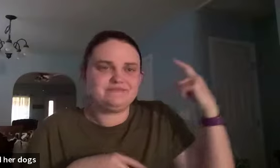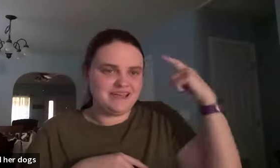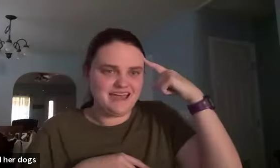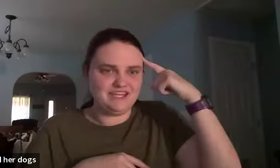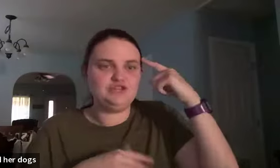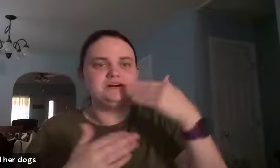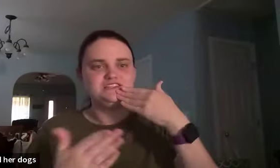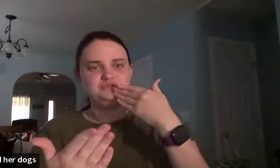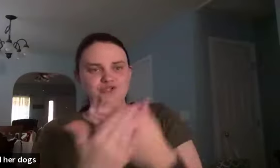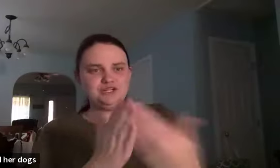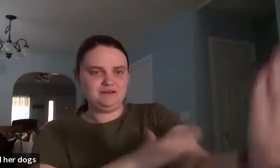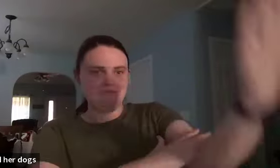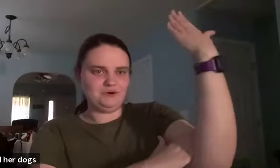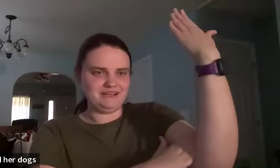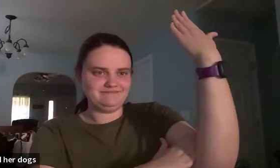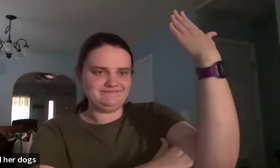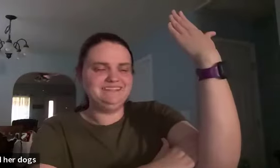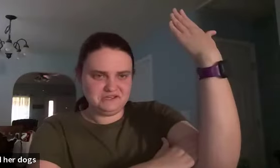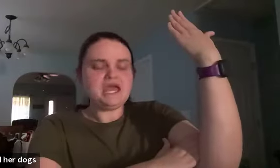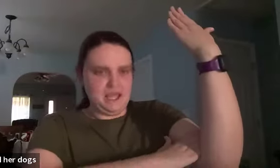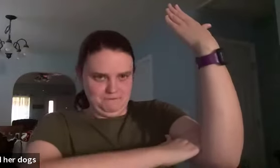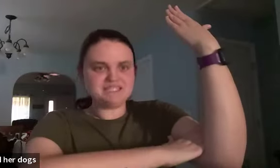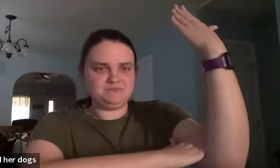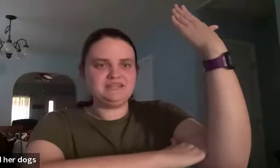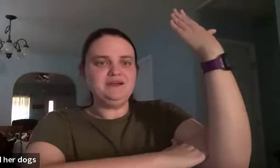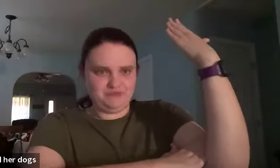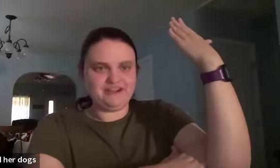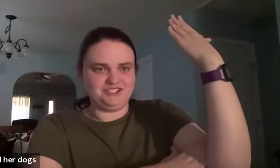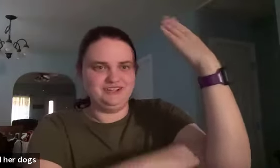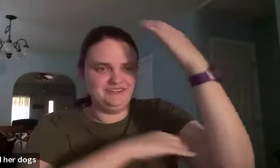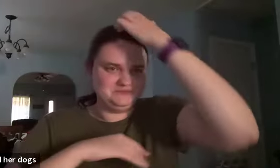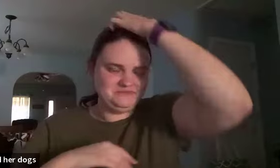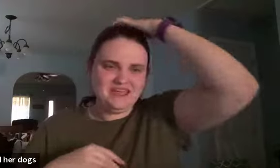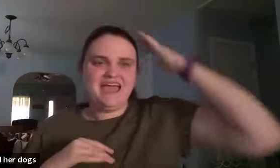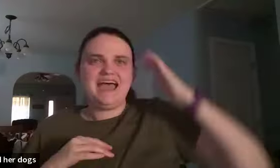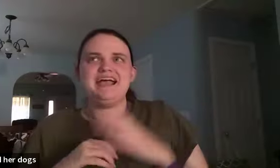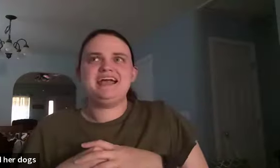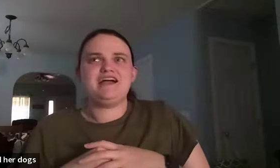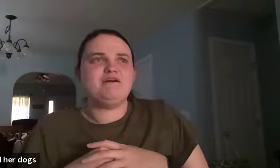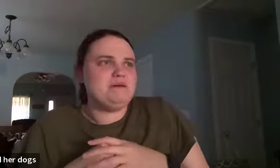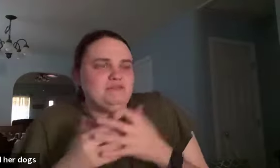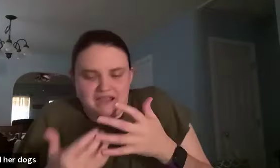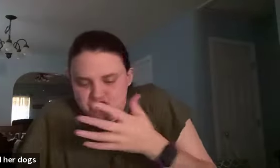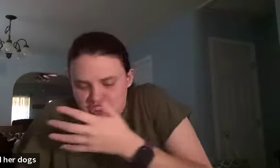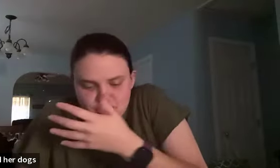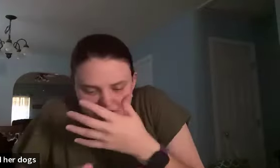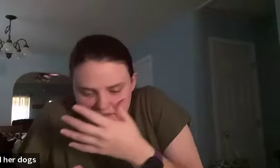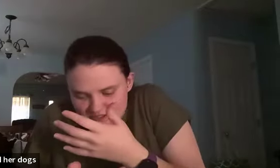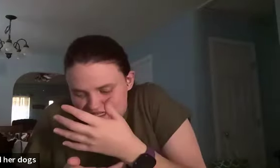in my head. You must do good morning. It must be professional. And I remember, like, I genuinely remember sitting